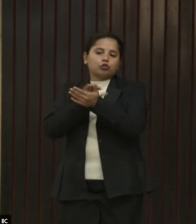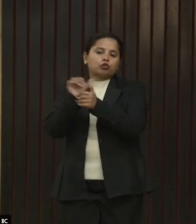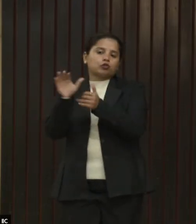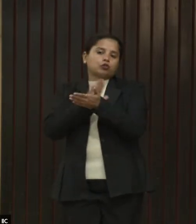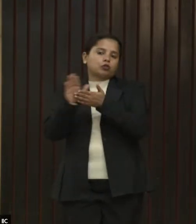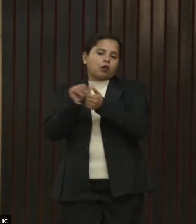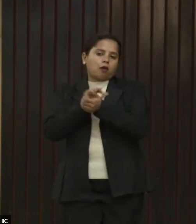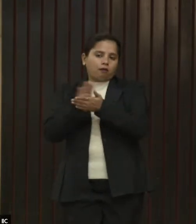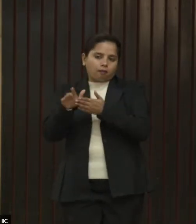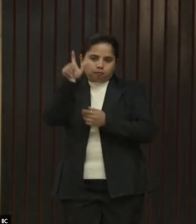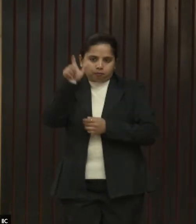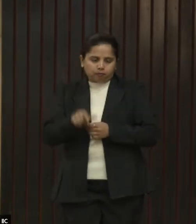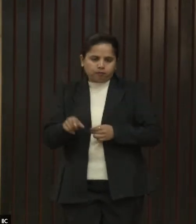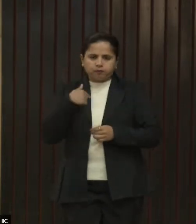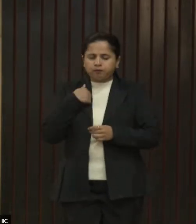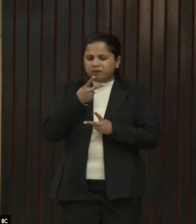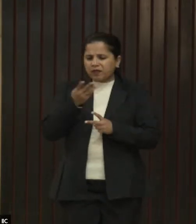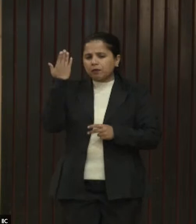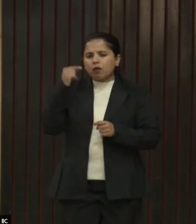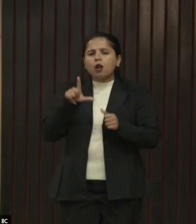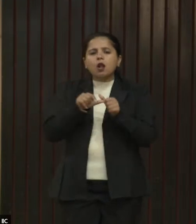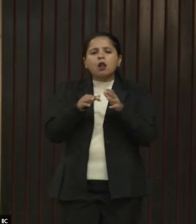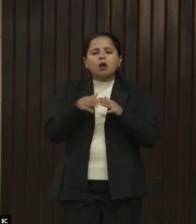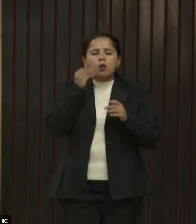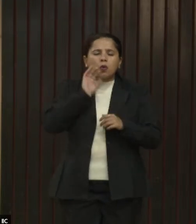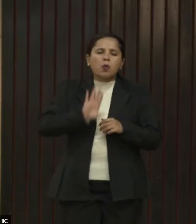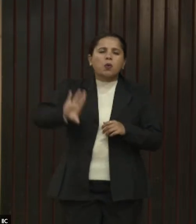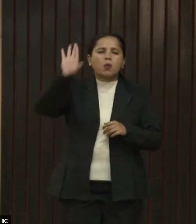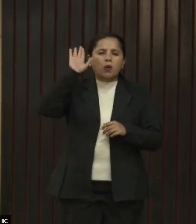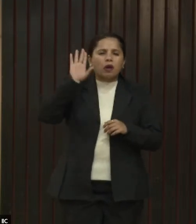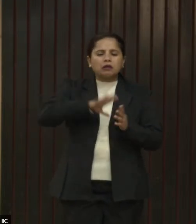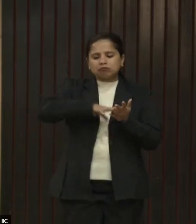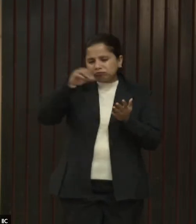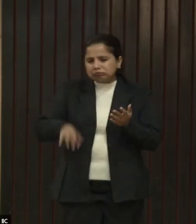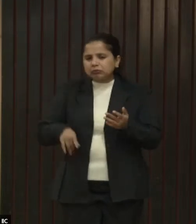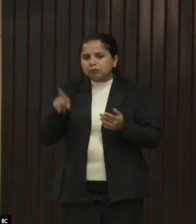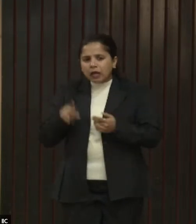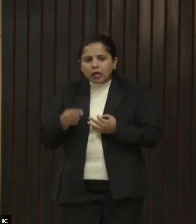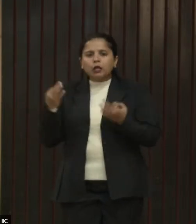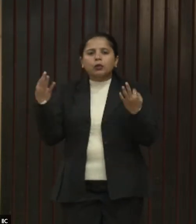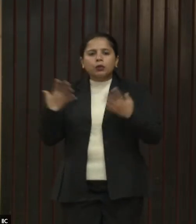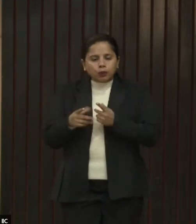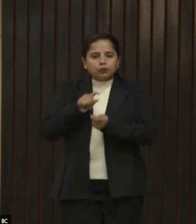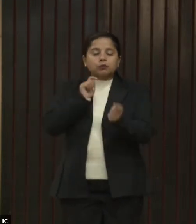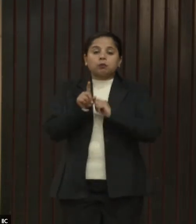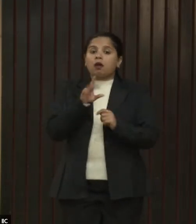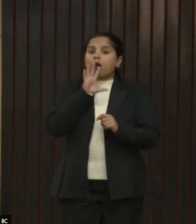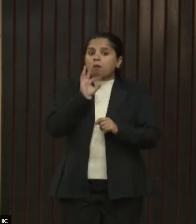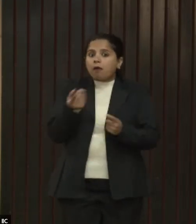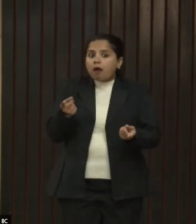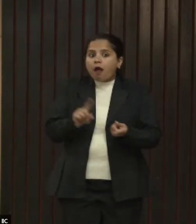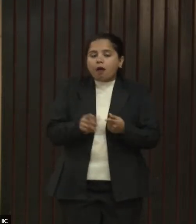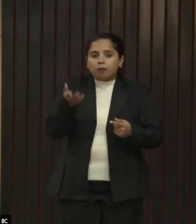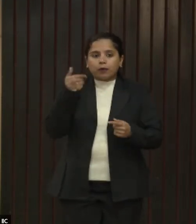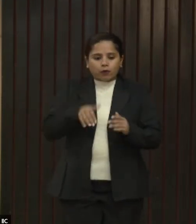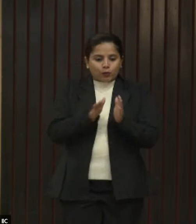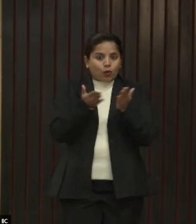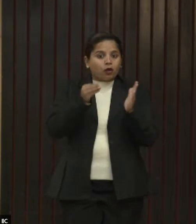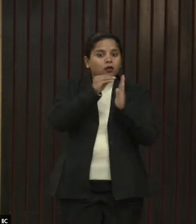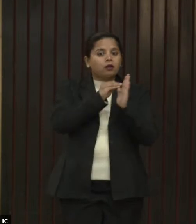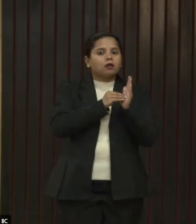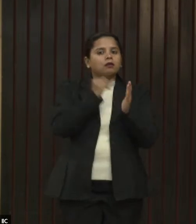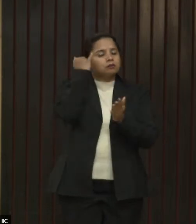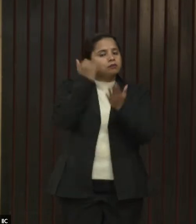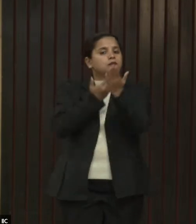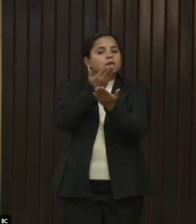looked at obsolete laws and how they might be repealed. And ironically, one of the entries in our briefing book today